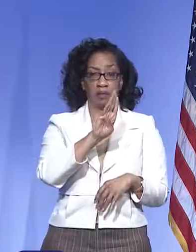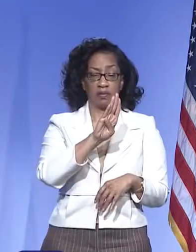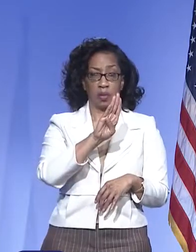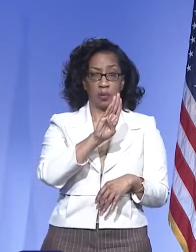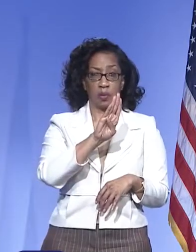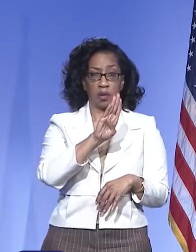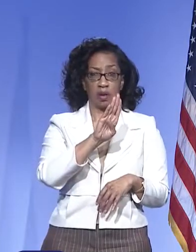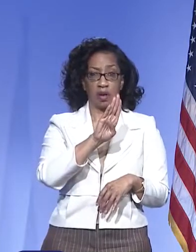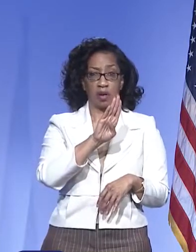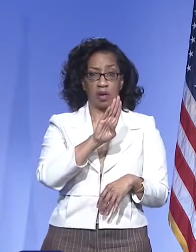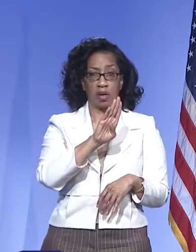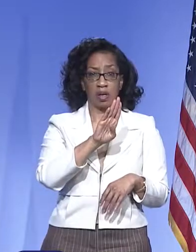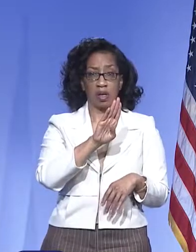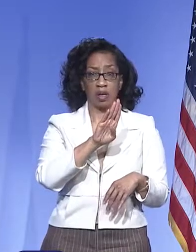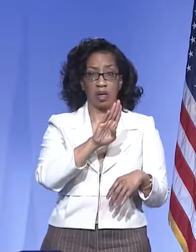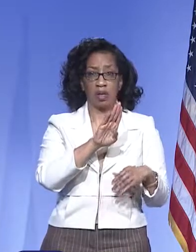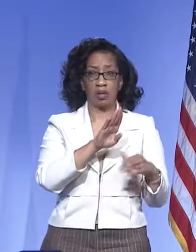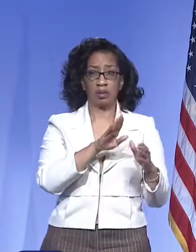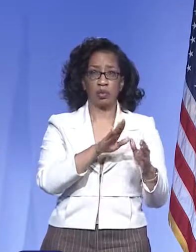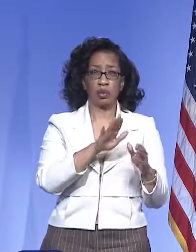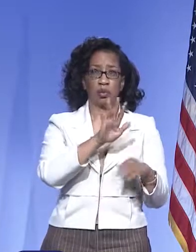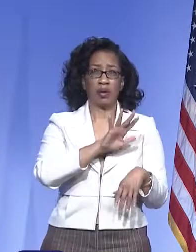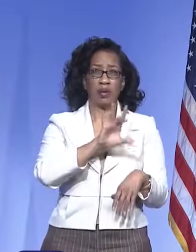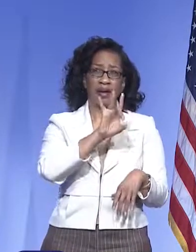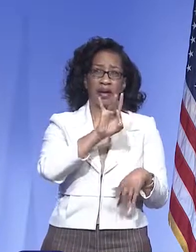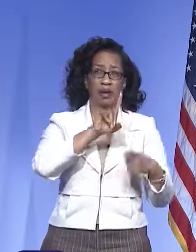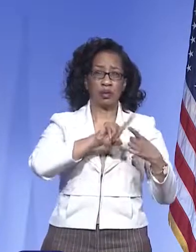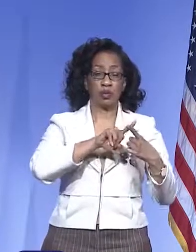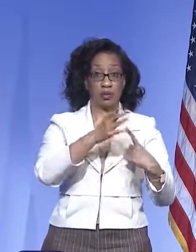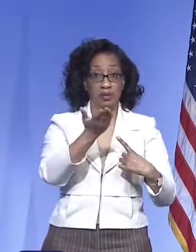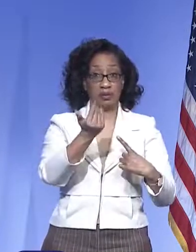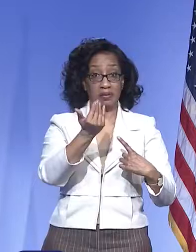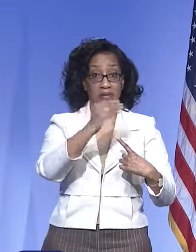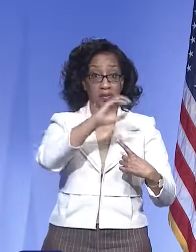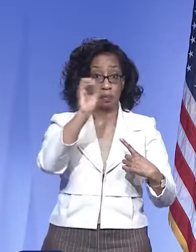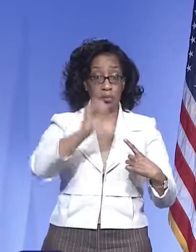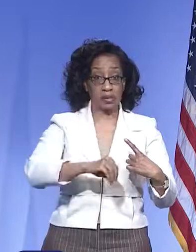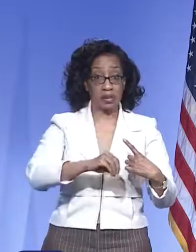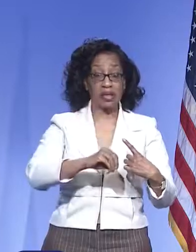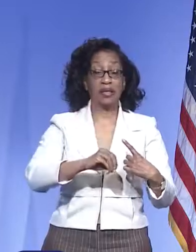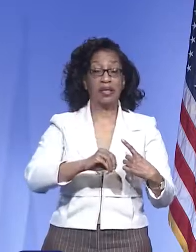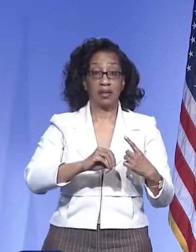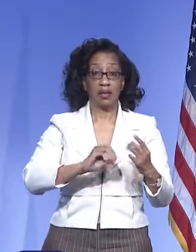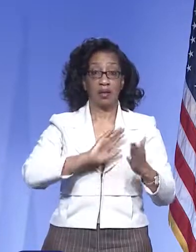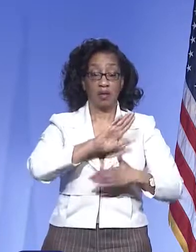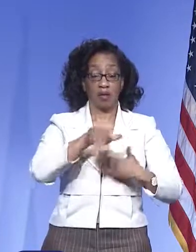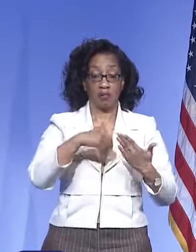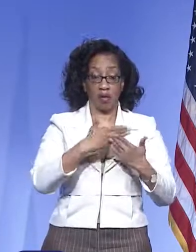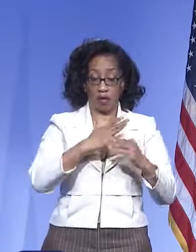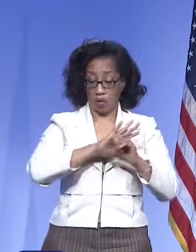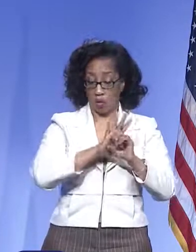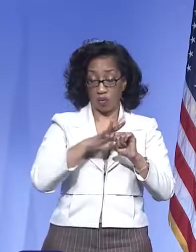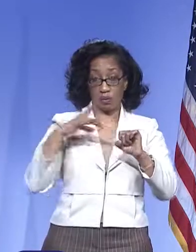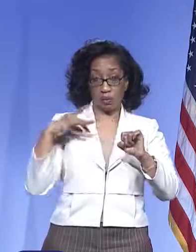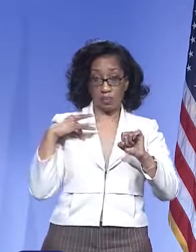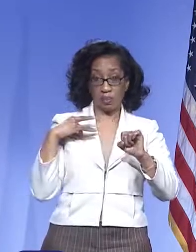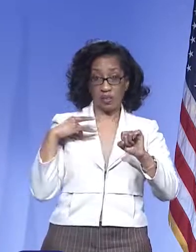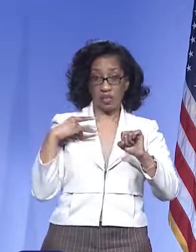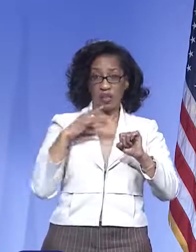time period, somewhere between 8 to 15% of all of the cases that